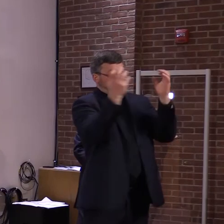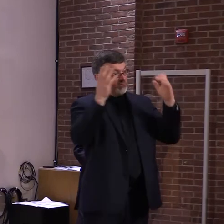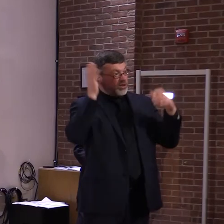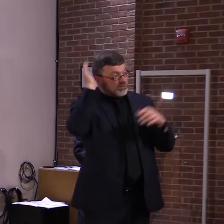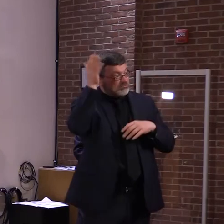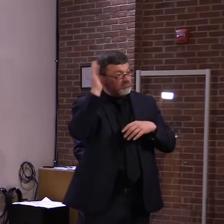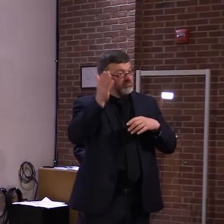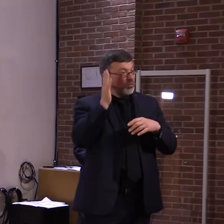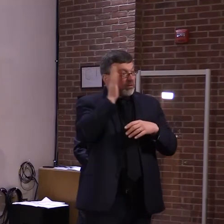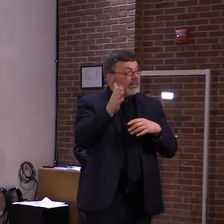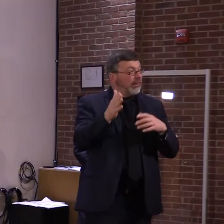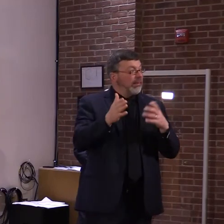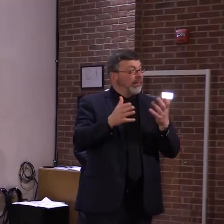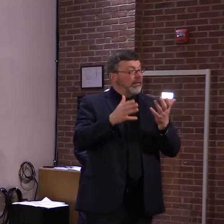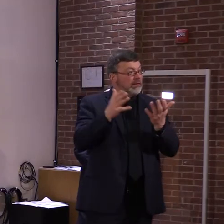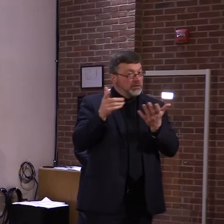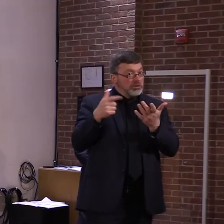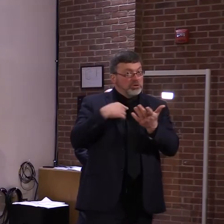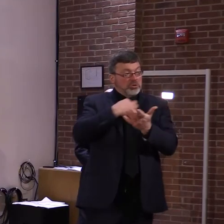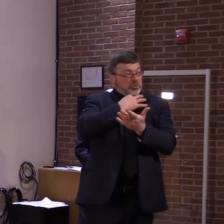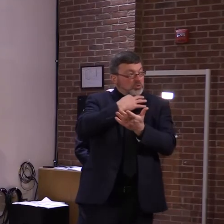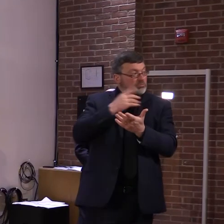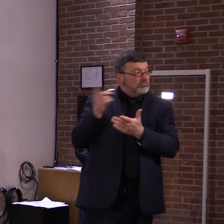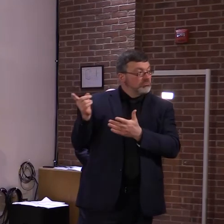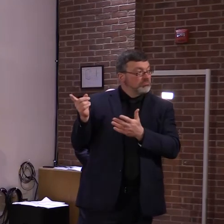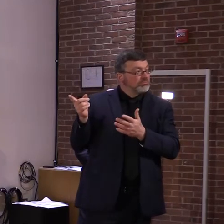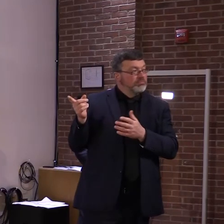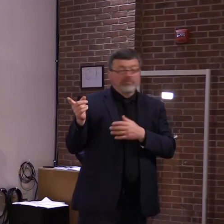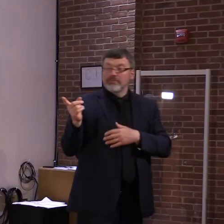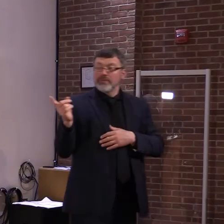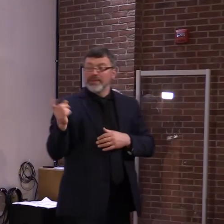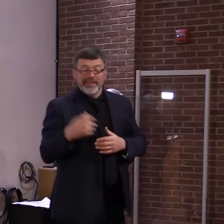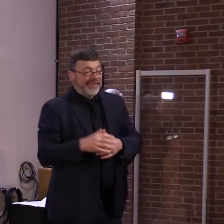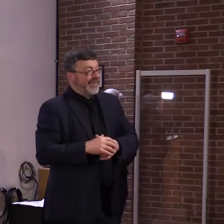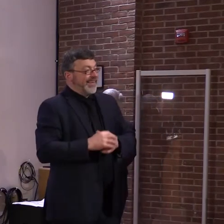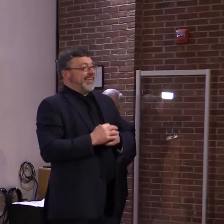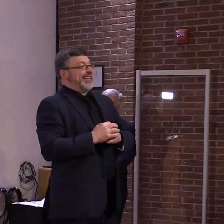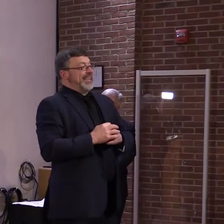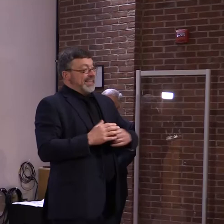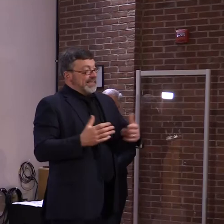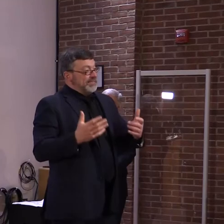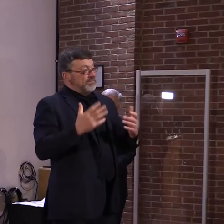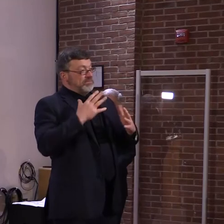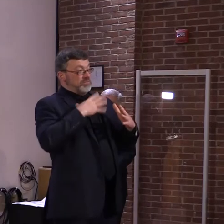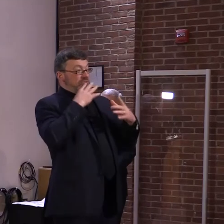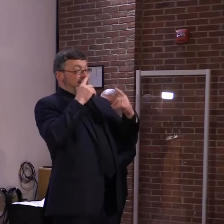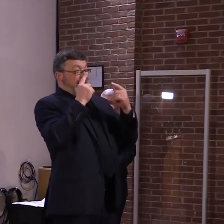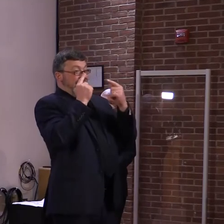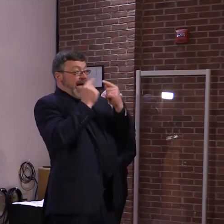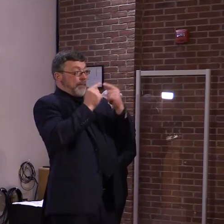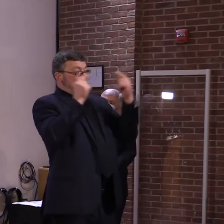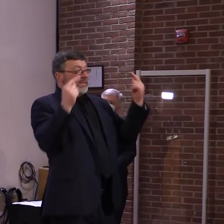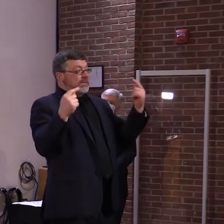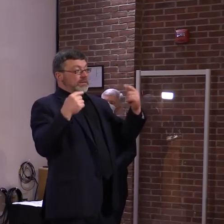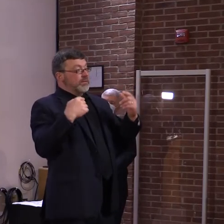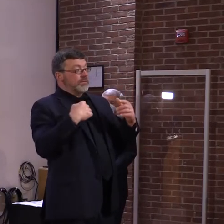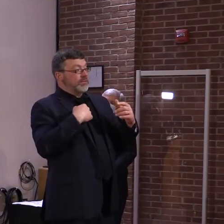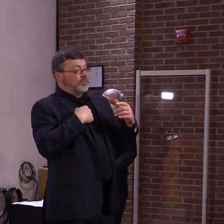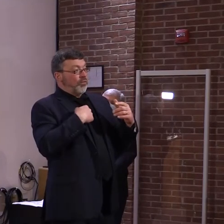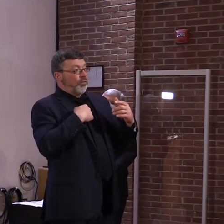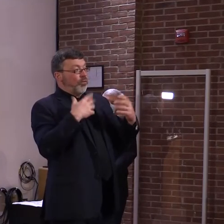number during the week to maybe one as we get towards that 4th of July